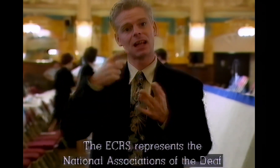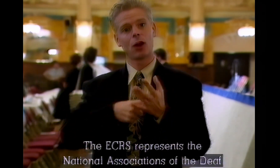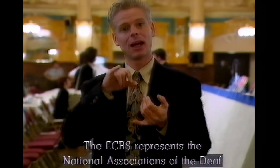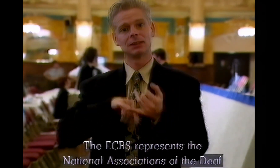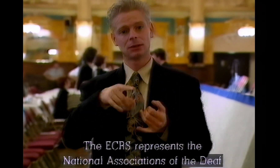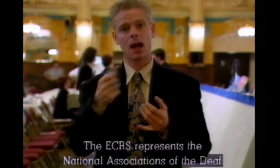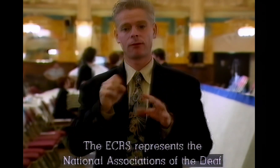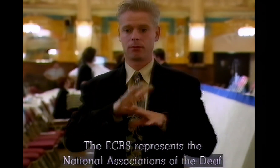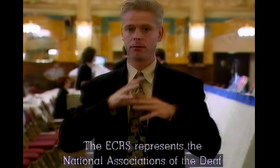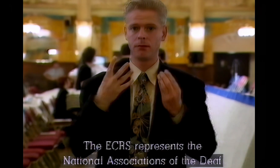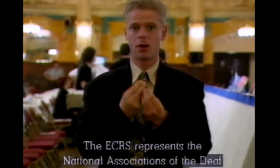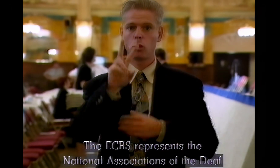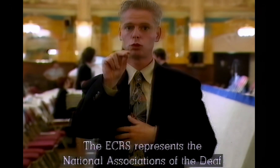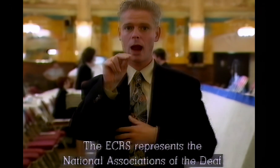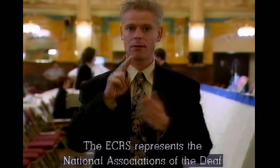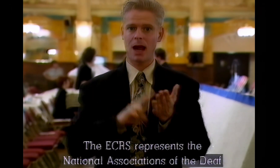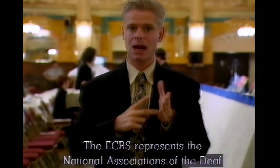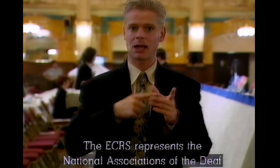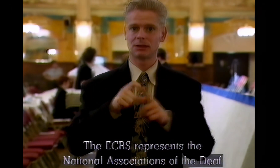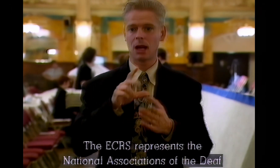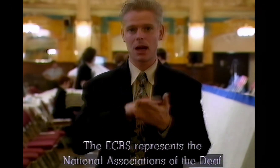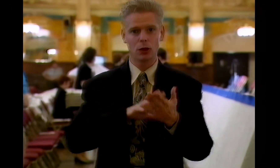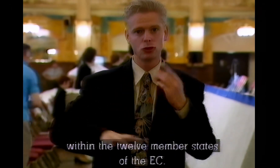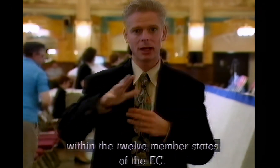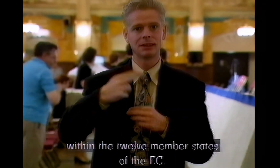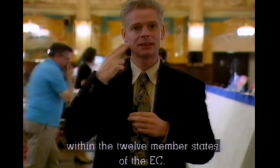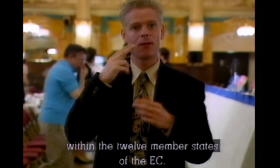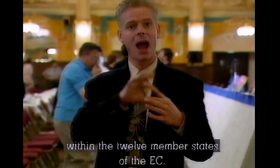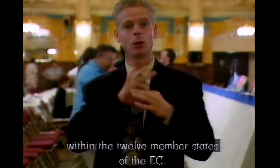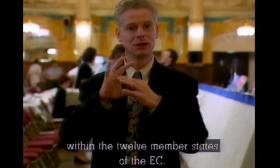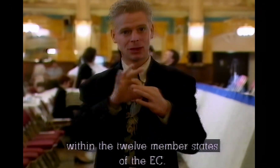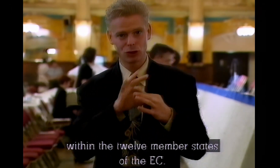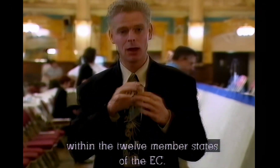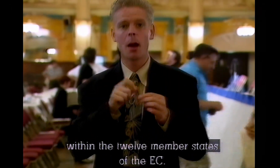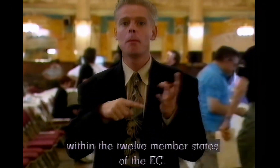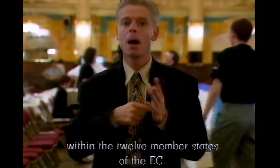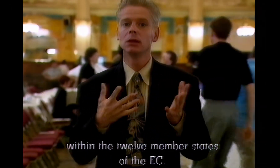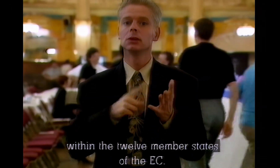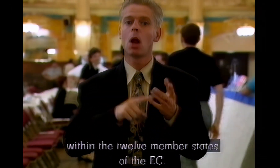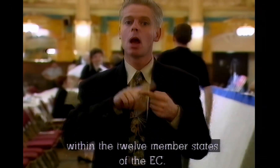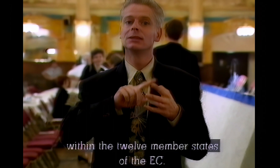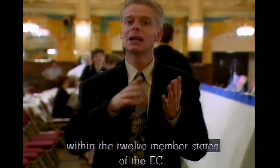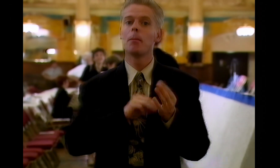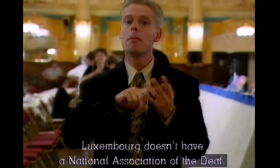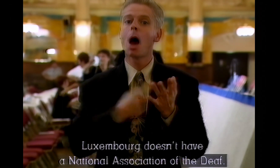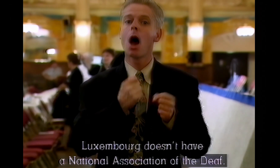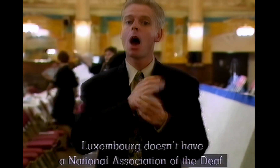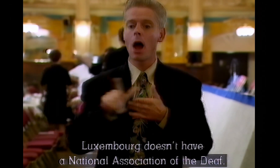The ECRS represents the national associations of the deaf within the 12 member states of the EC. Luxembourg doesn't have